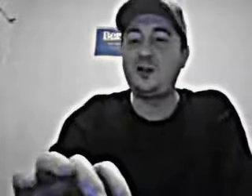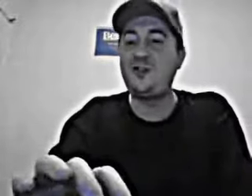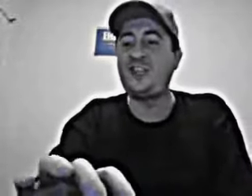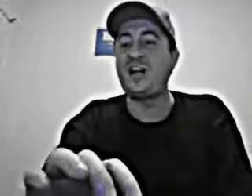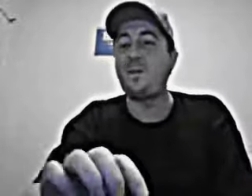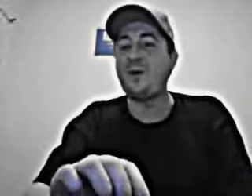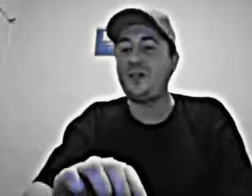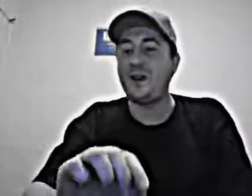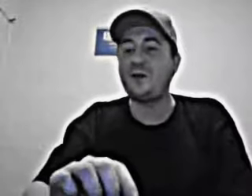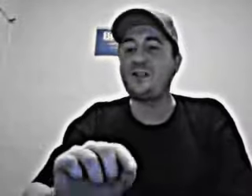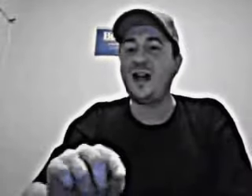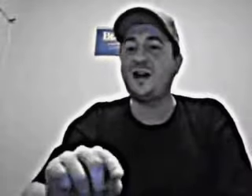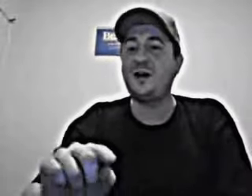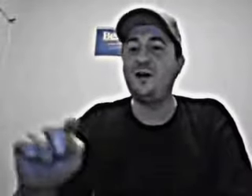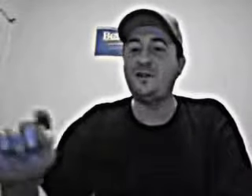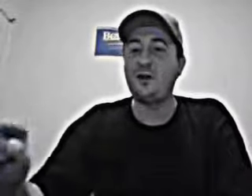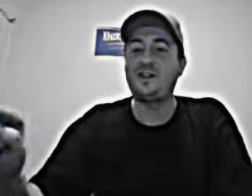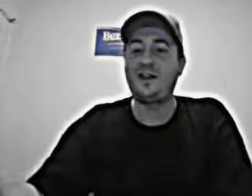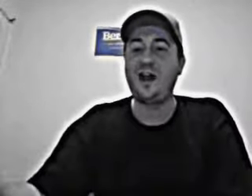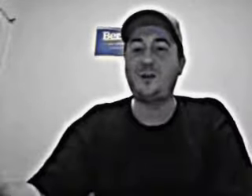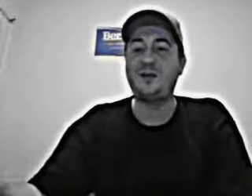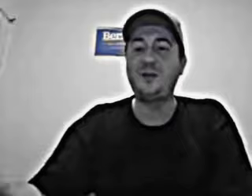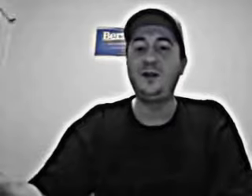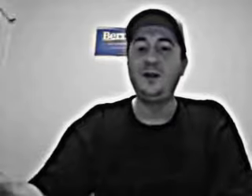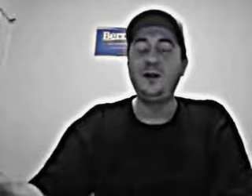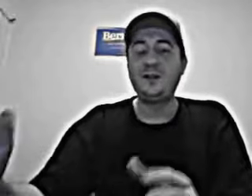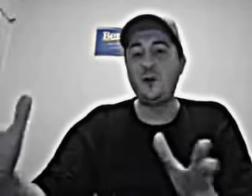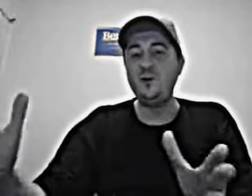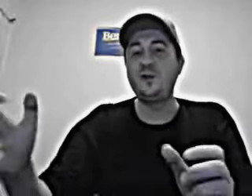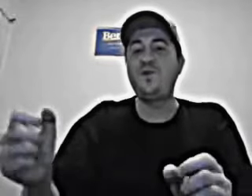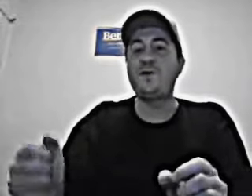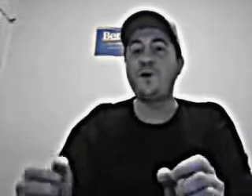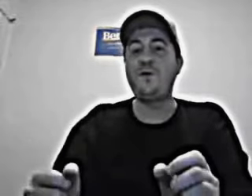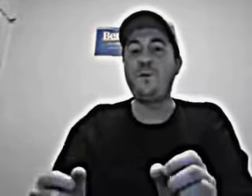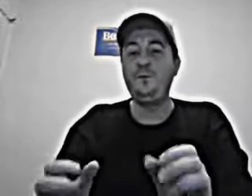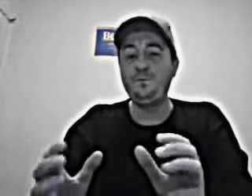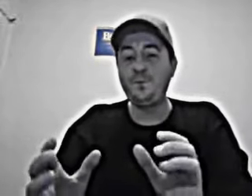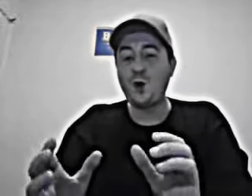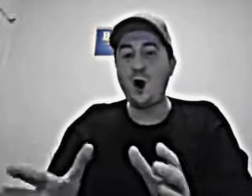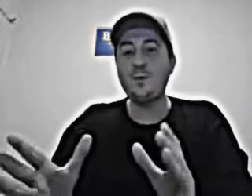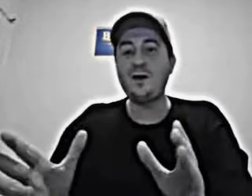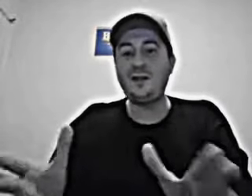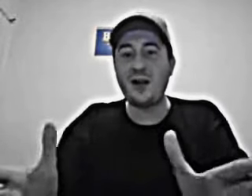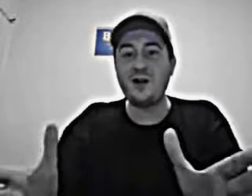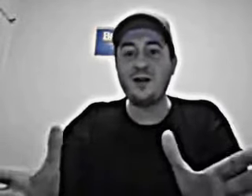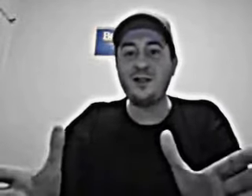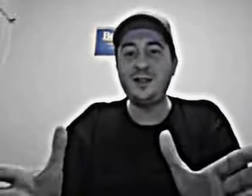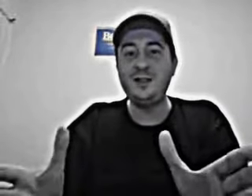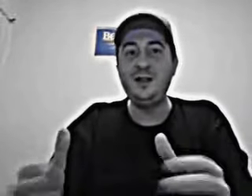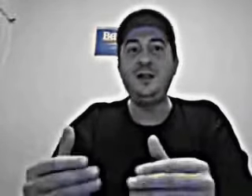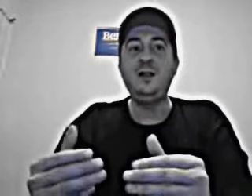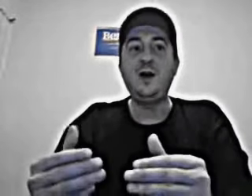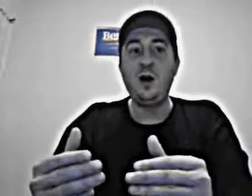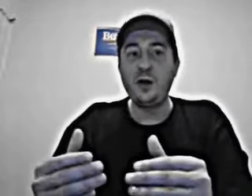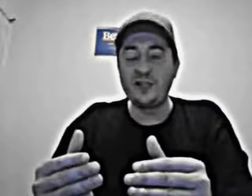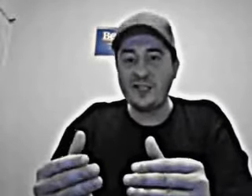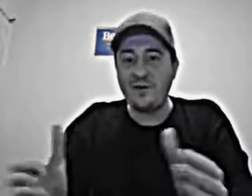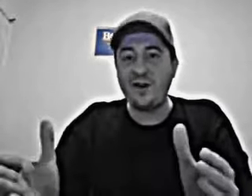to the stop terrorist act of tulsi gabbards so who's in favor of arming terrorists all seven